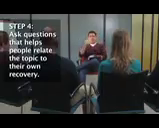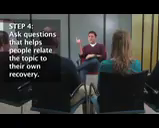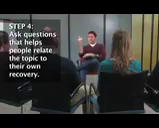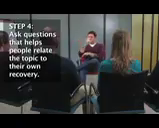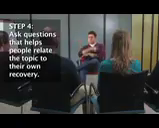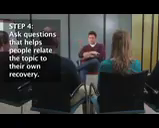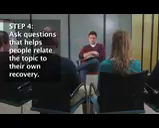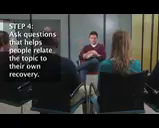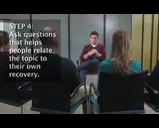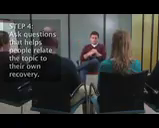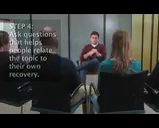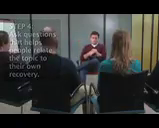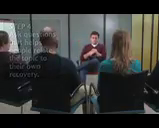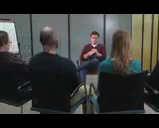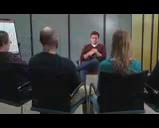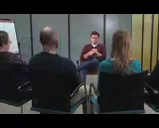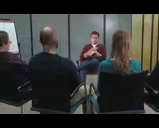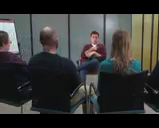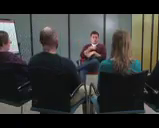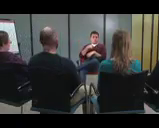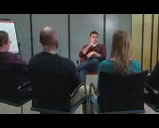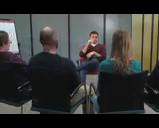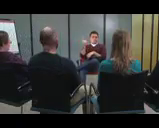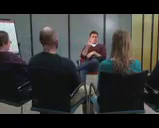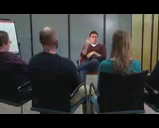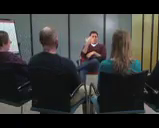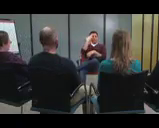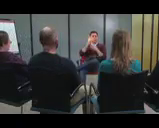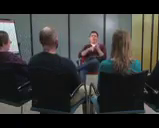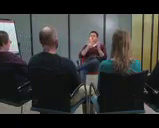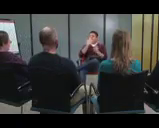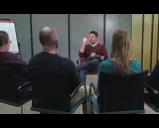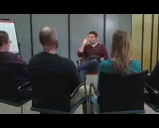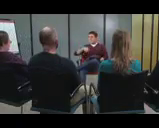day. We just don't always do what we know is best for us.